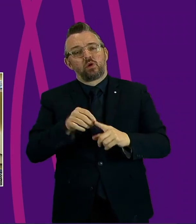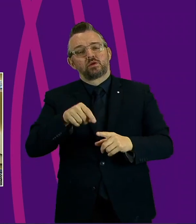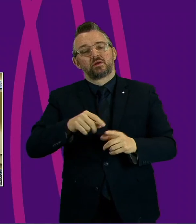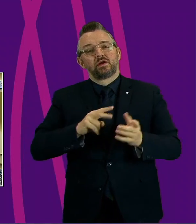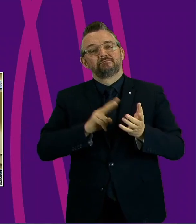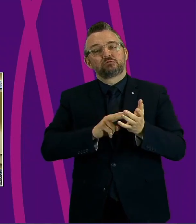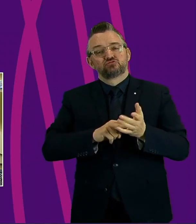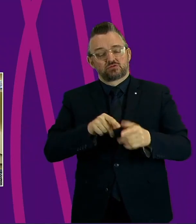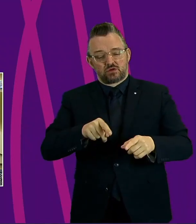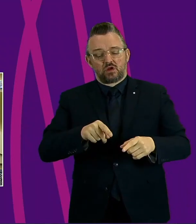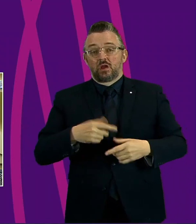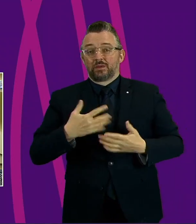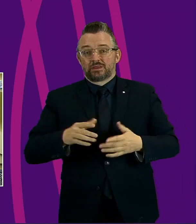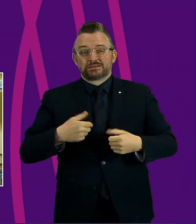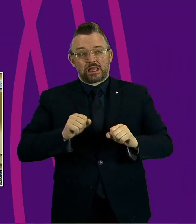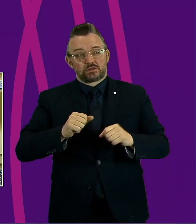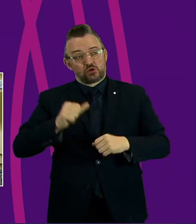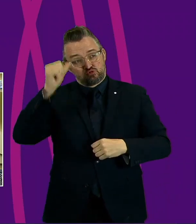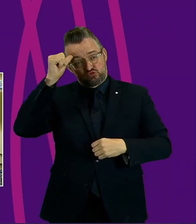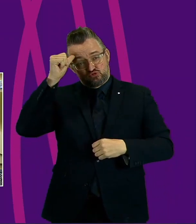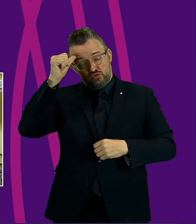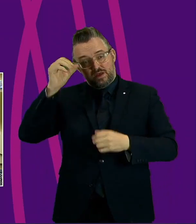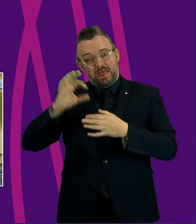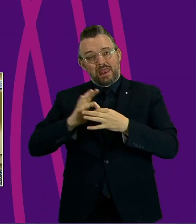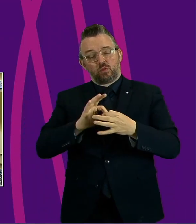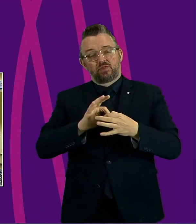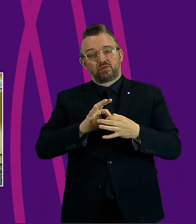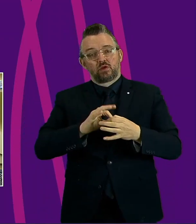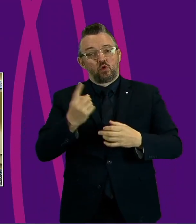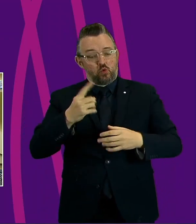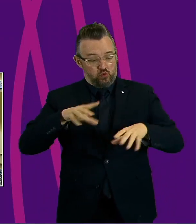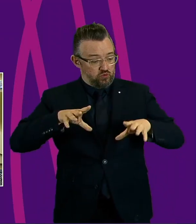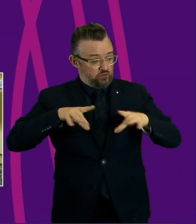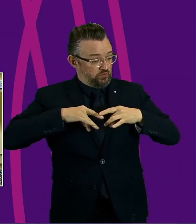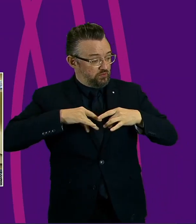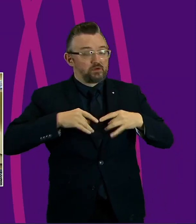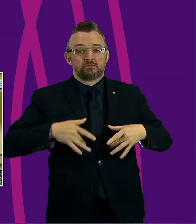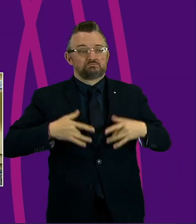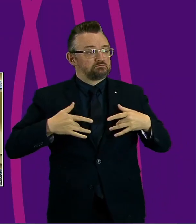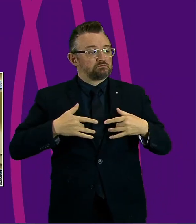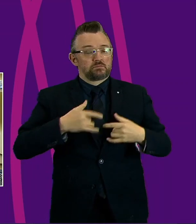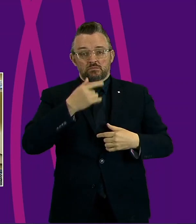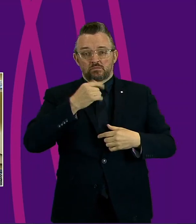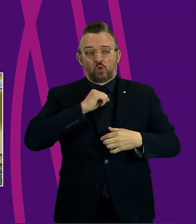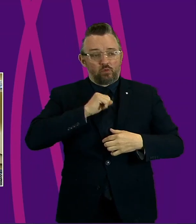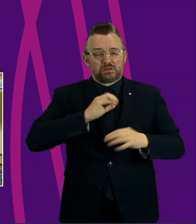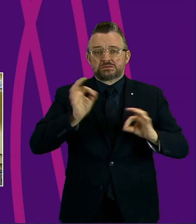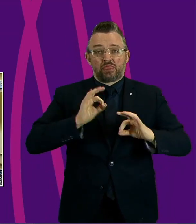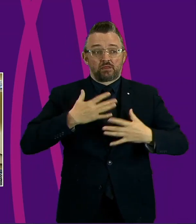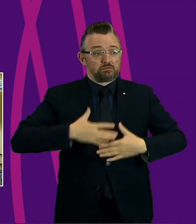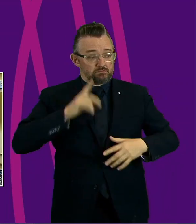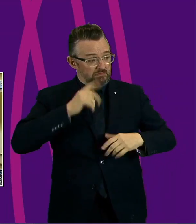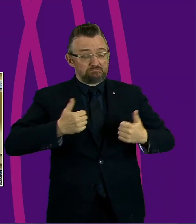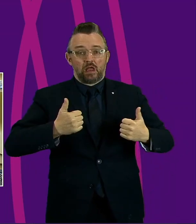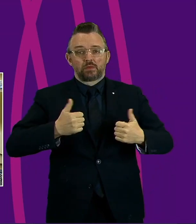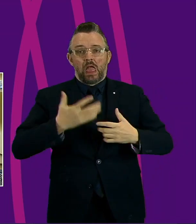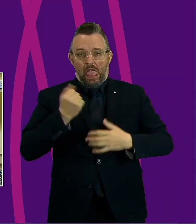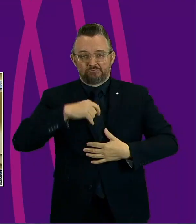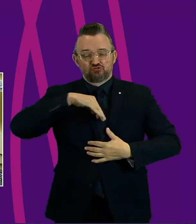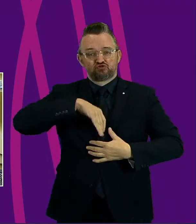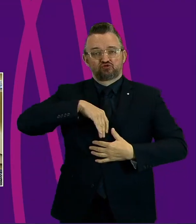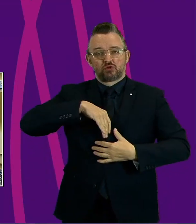has developed and continues to develop is around asymptomatic transmission. So we've had to adapt our response, not just in care homes, but